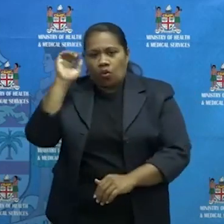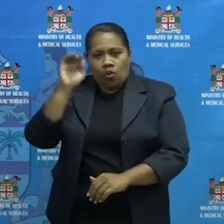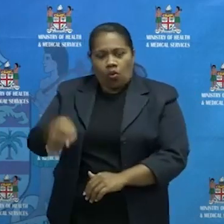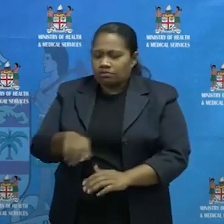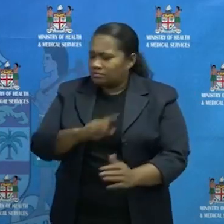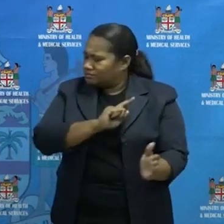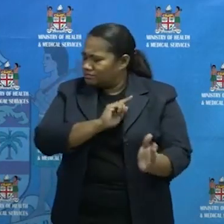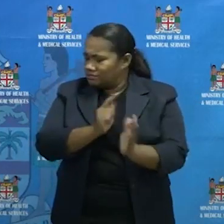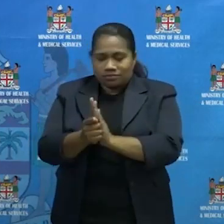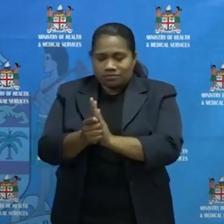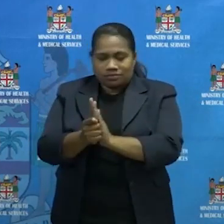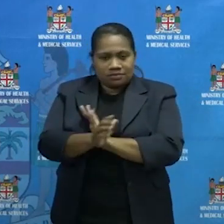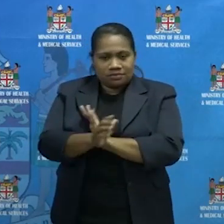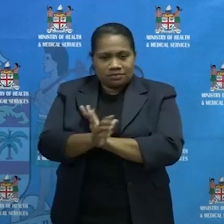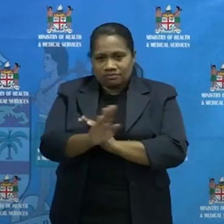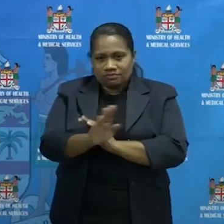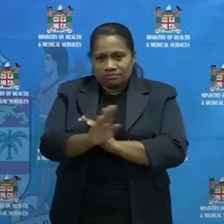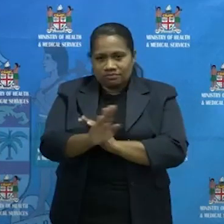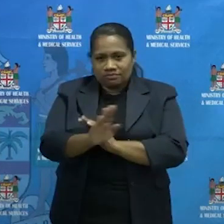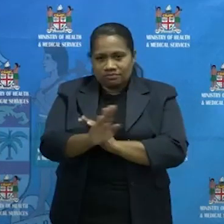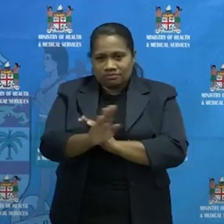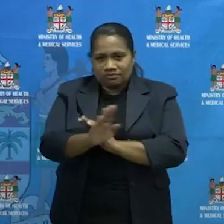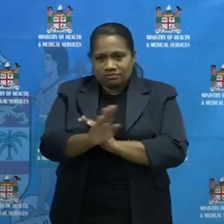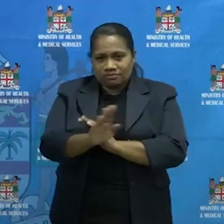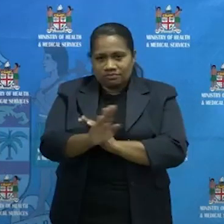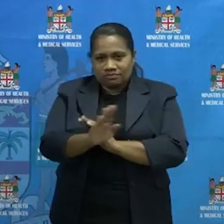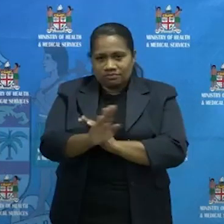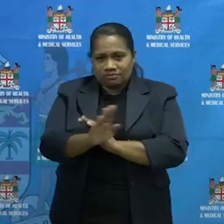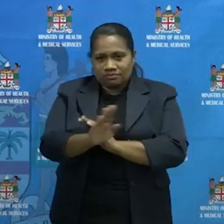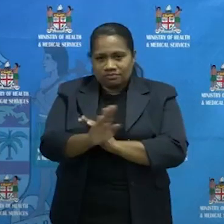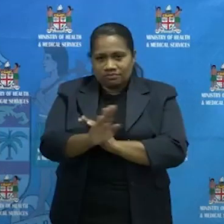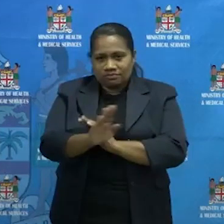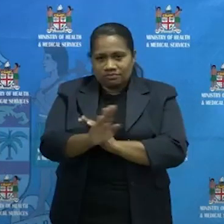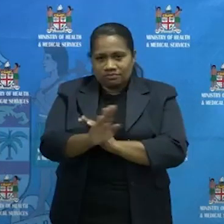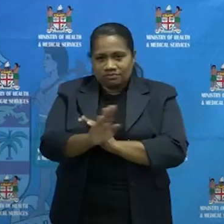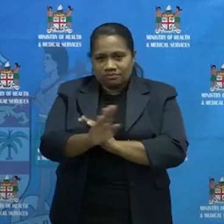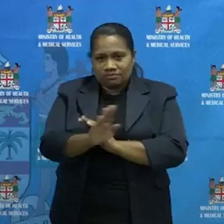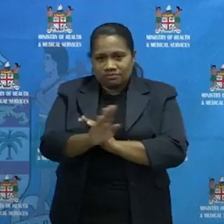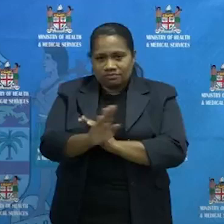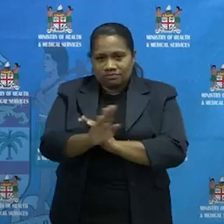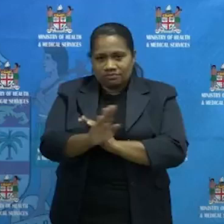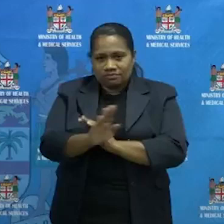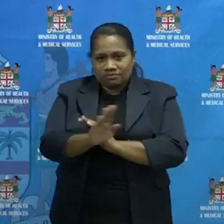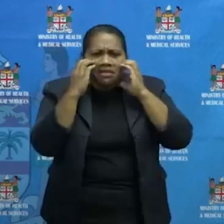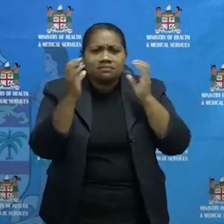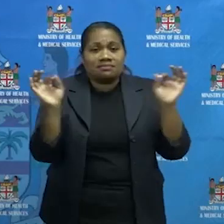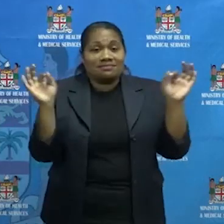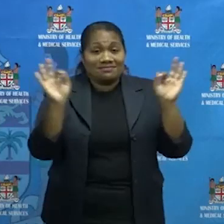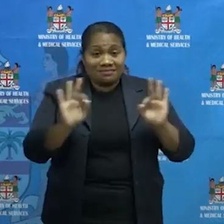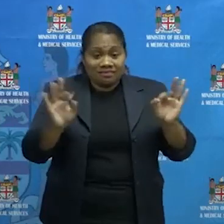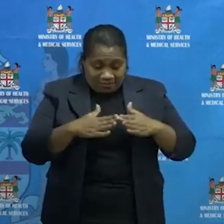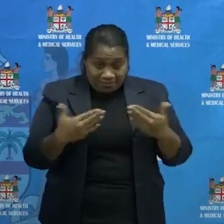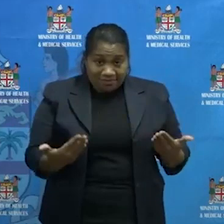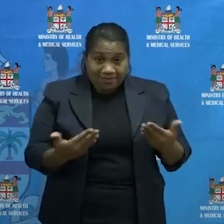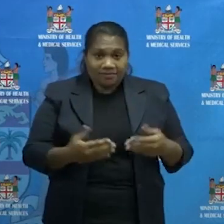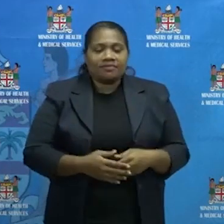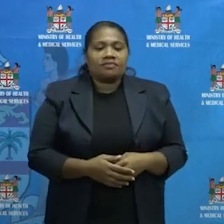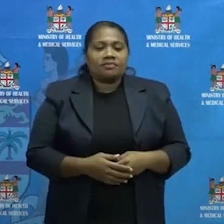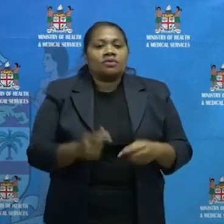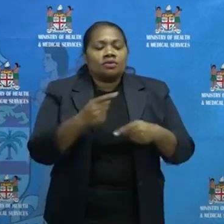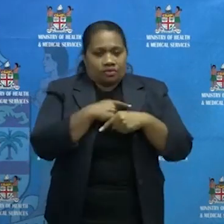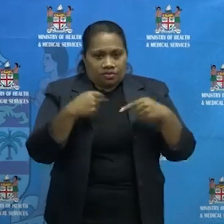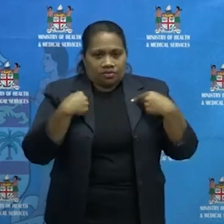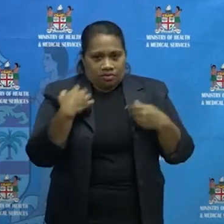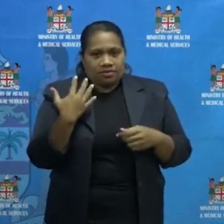Some people may not have a mask at the moment. We will publish specific guidance on mask wearing on our